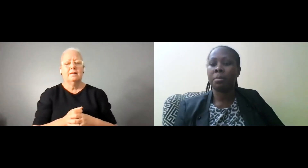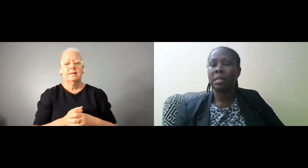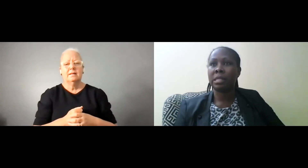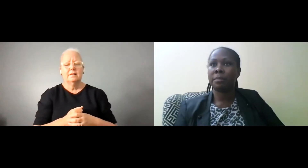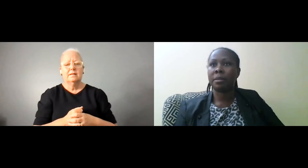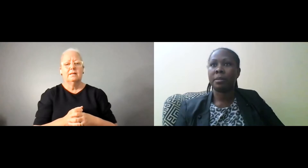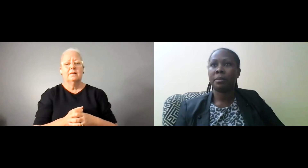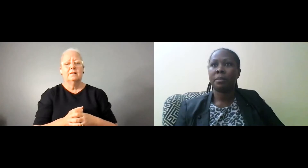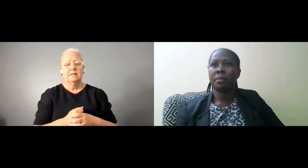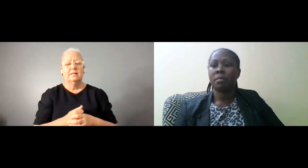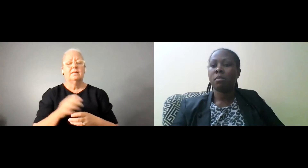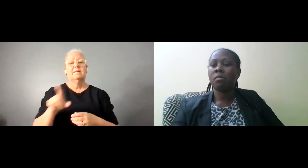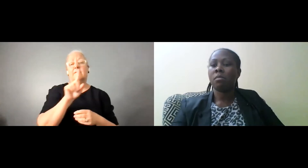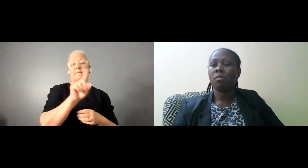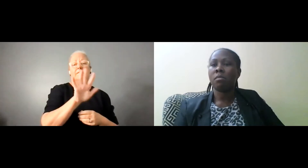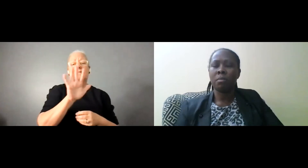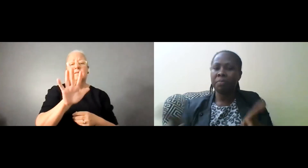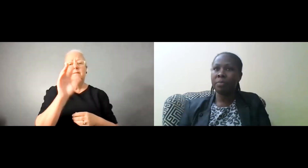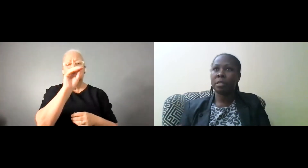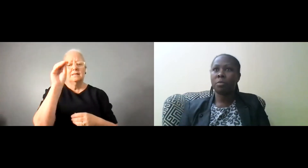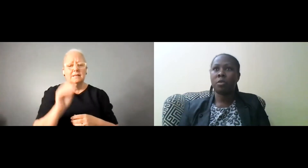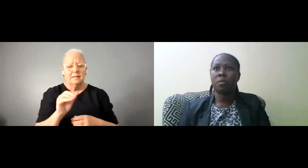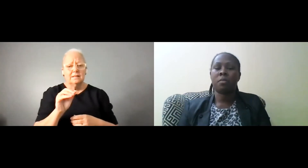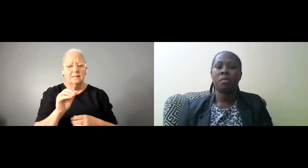of the Somaliland population.